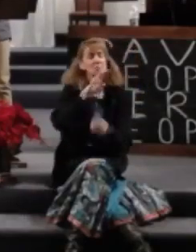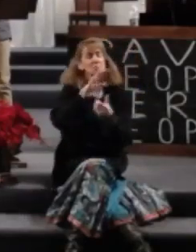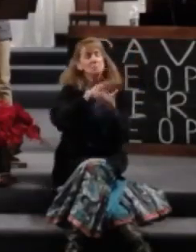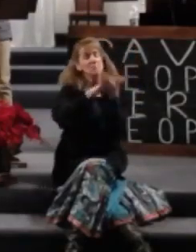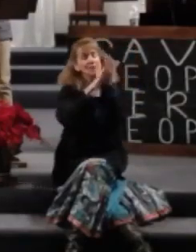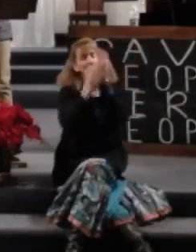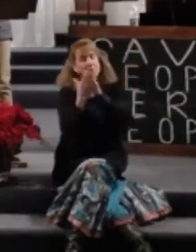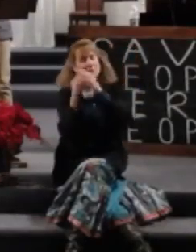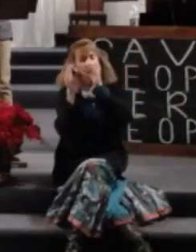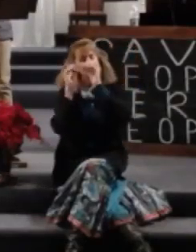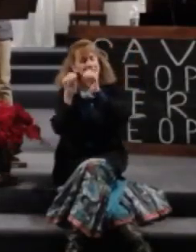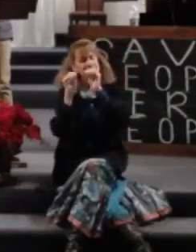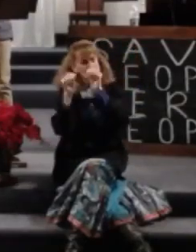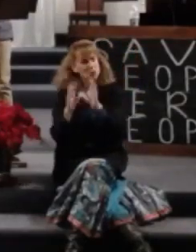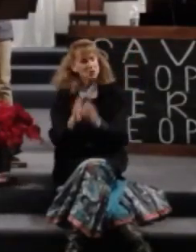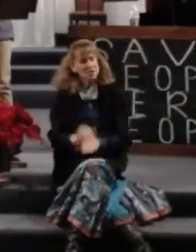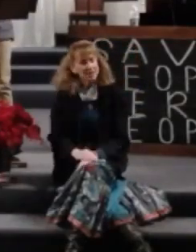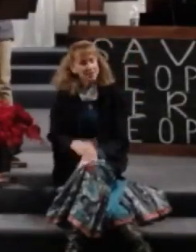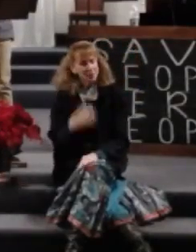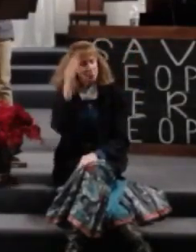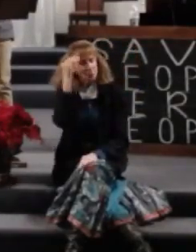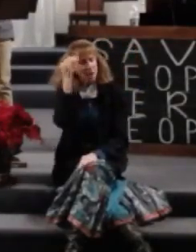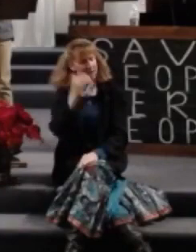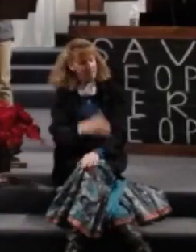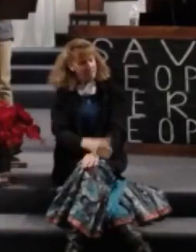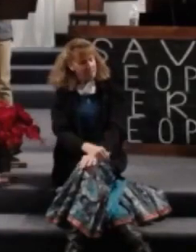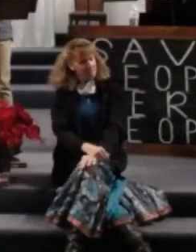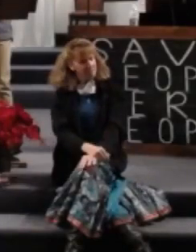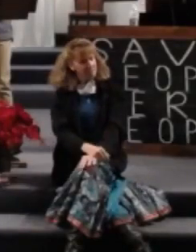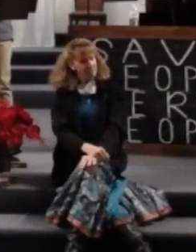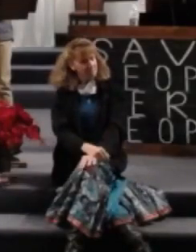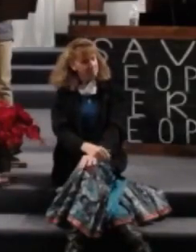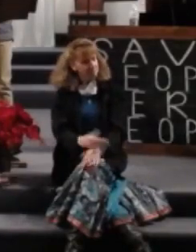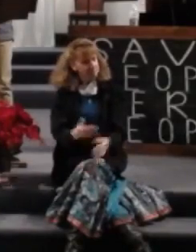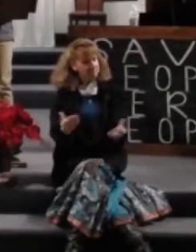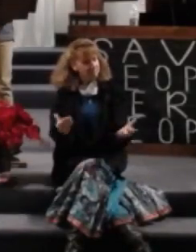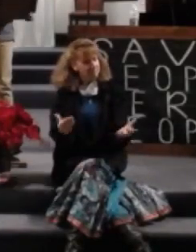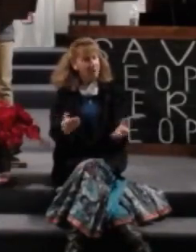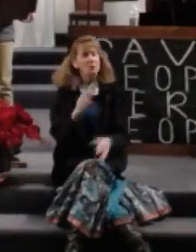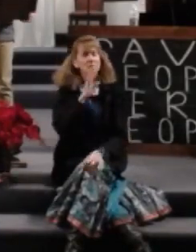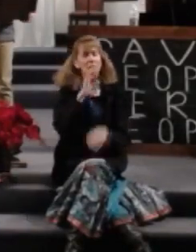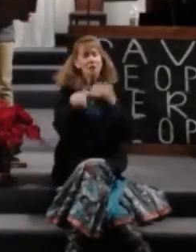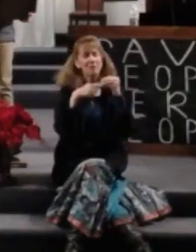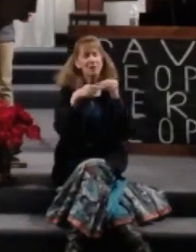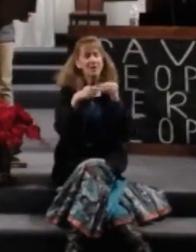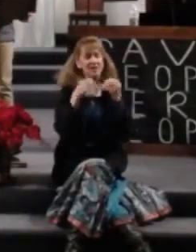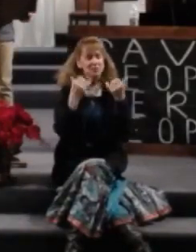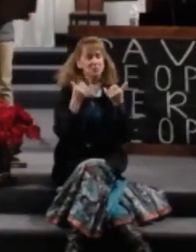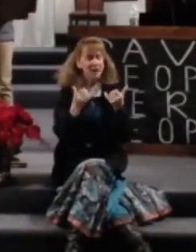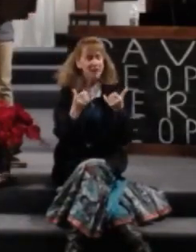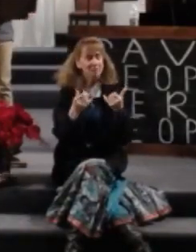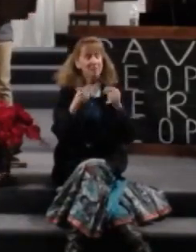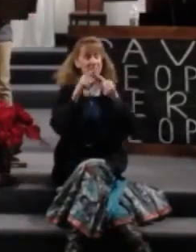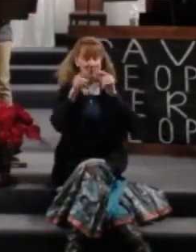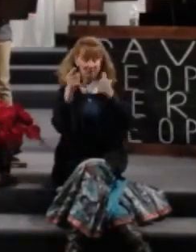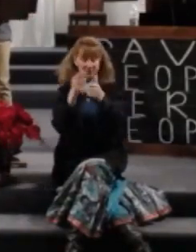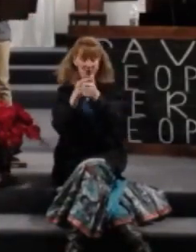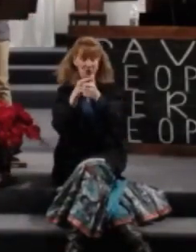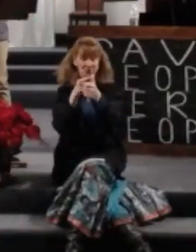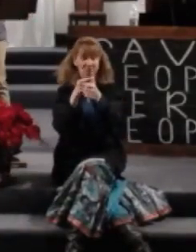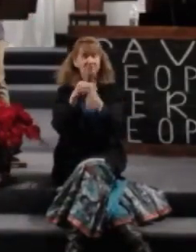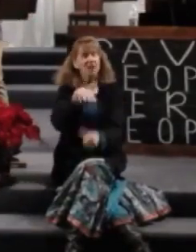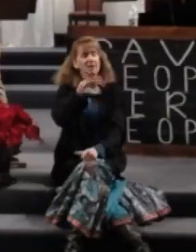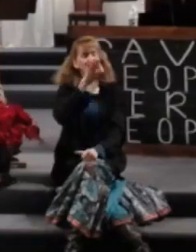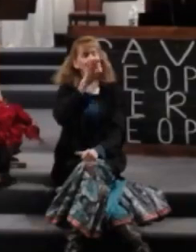teachers. Why? Well, that's what we're going to talk about this morning. But first, find a